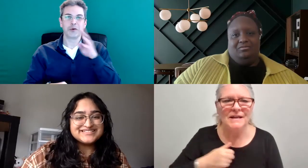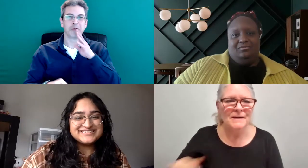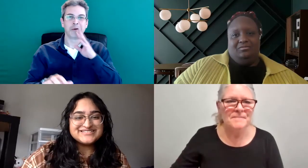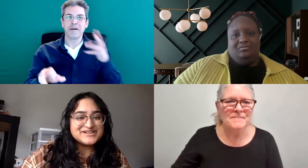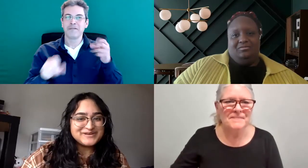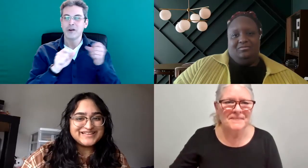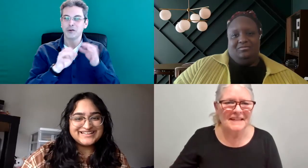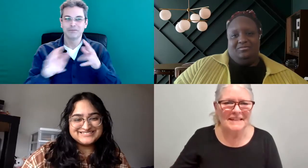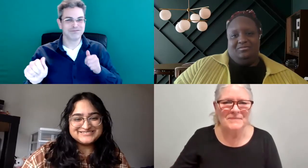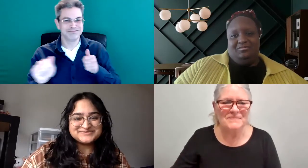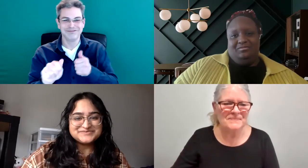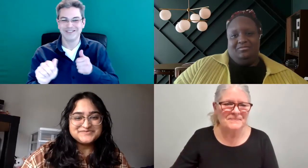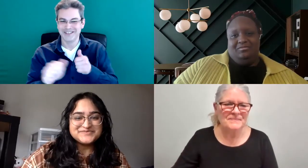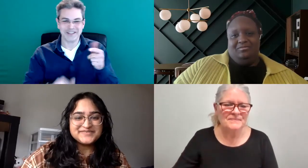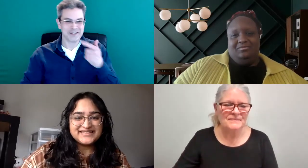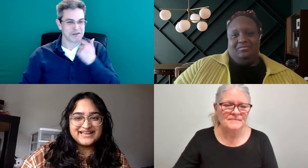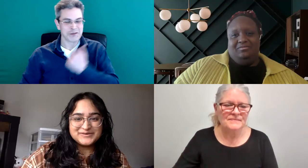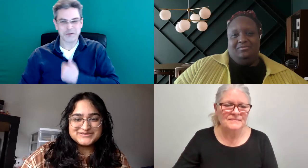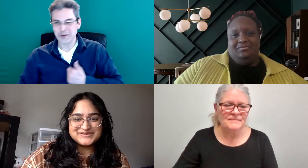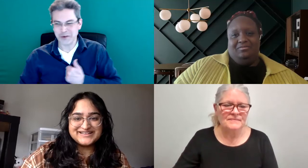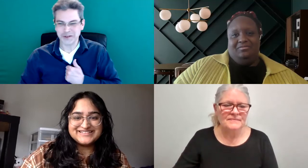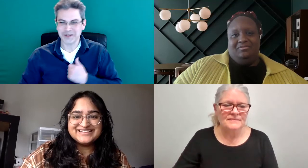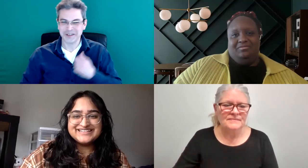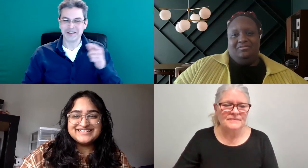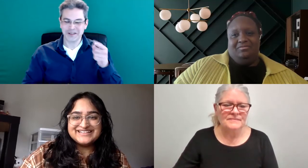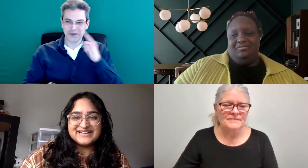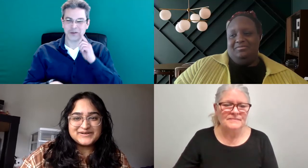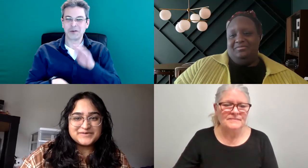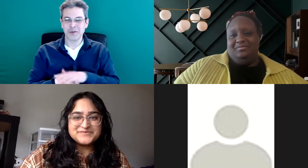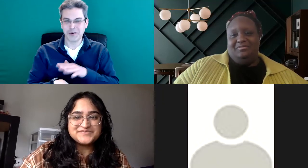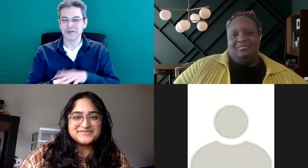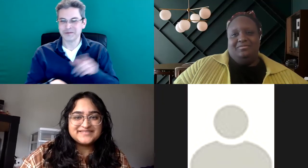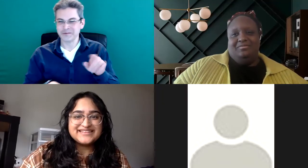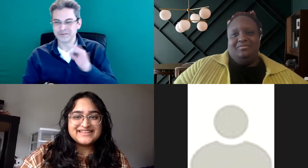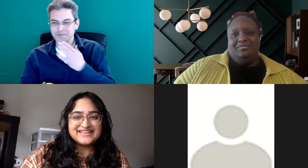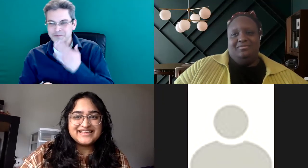sorry. Sorry about that. I will slow down. Okay.